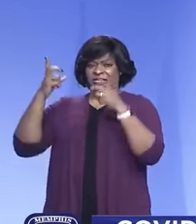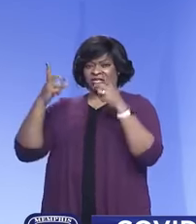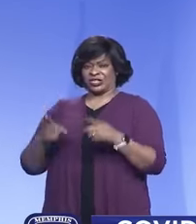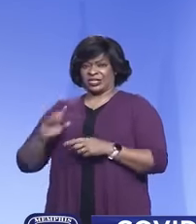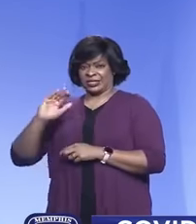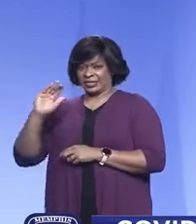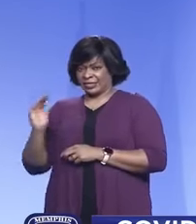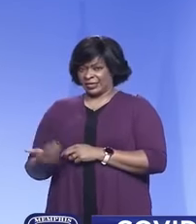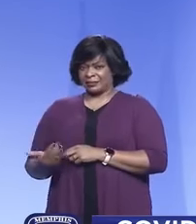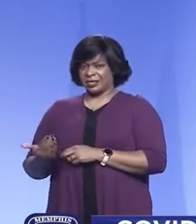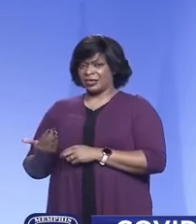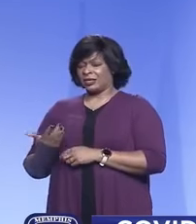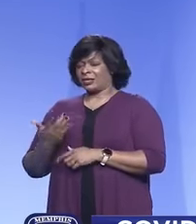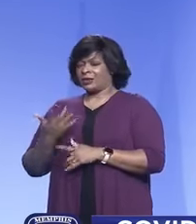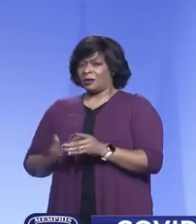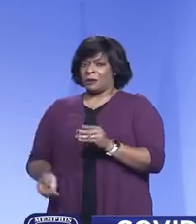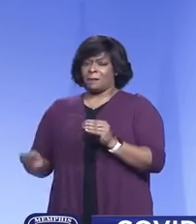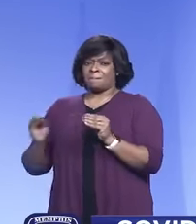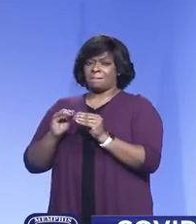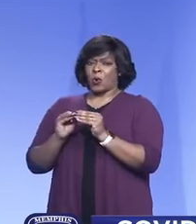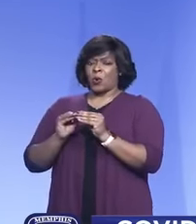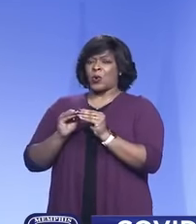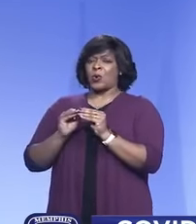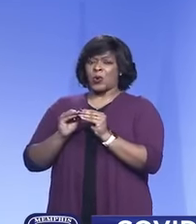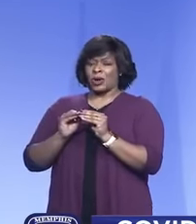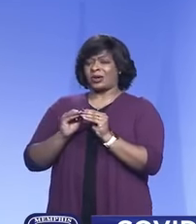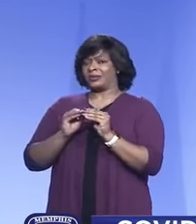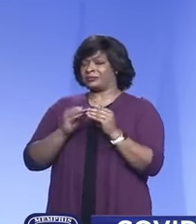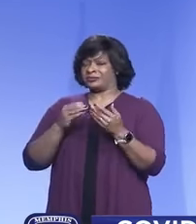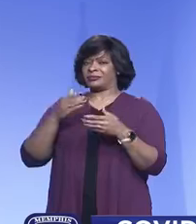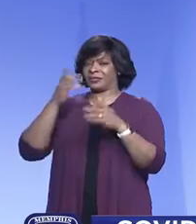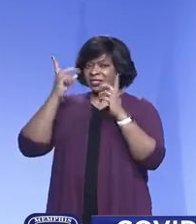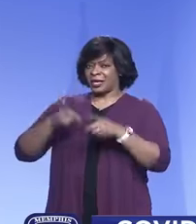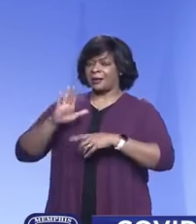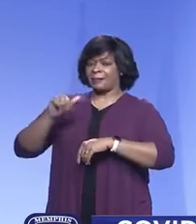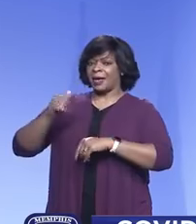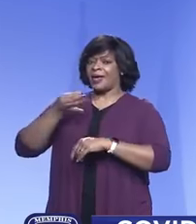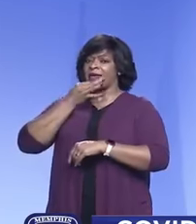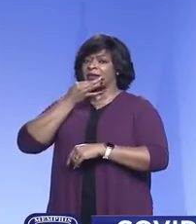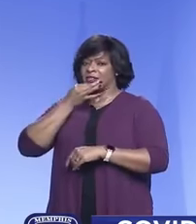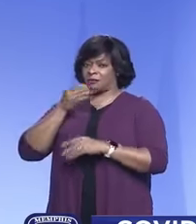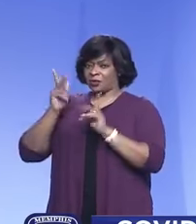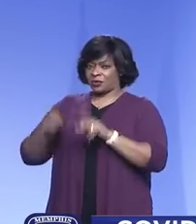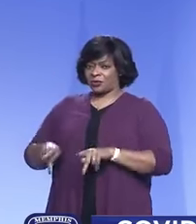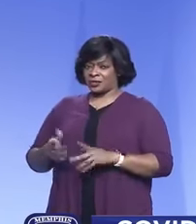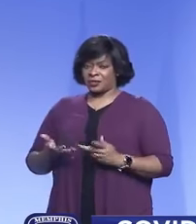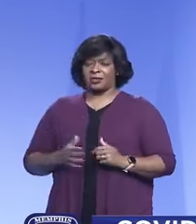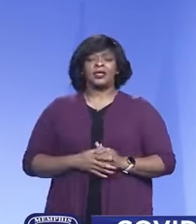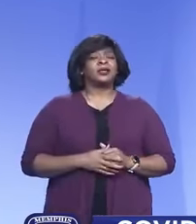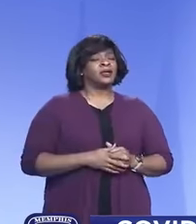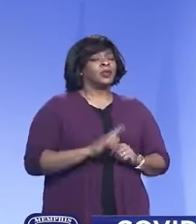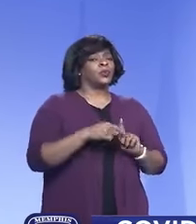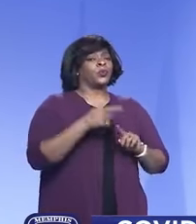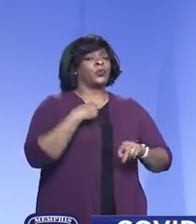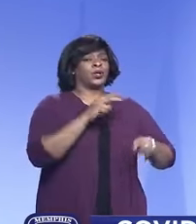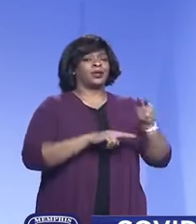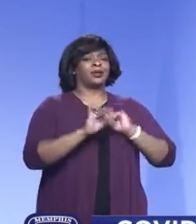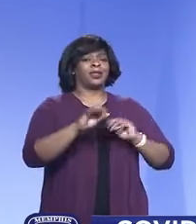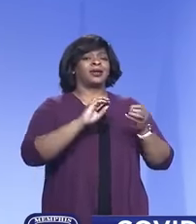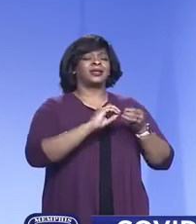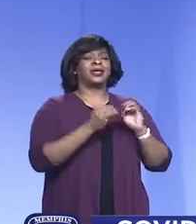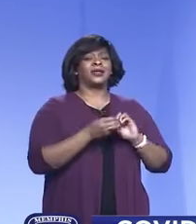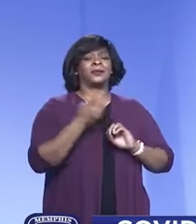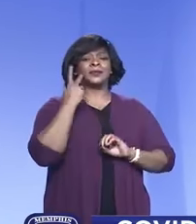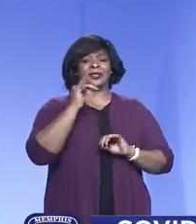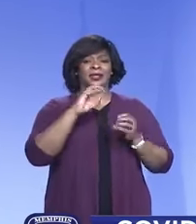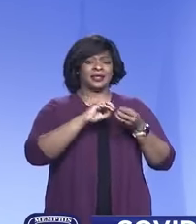to maybe be best made by experts? Well, the thing is that when we look at the data, we see